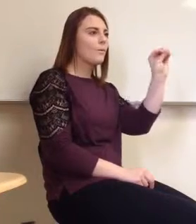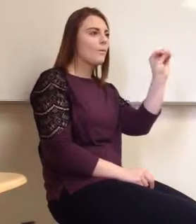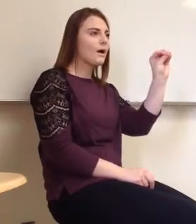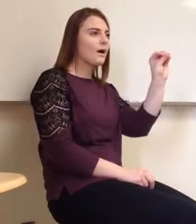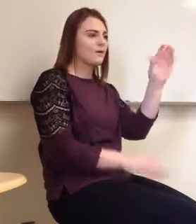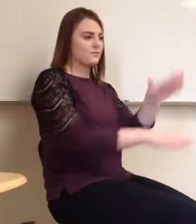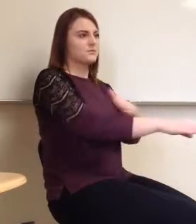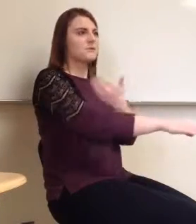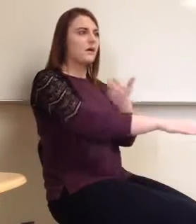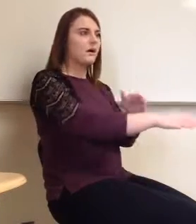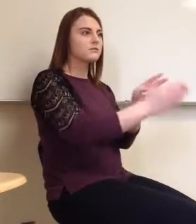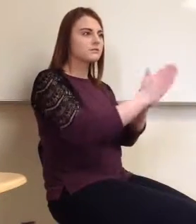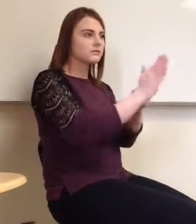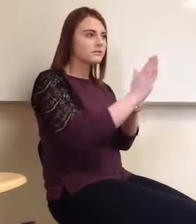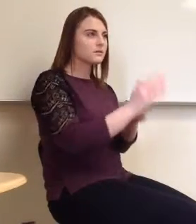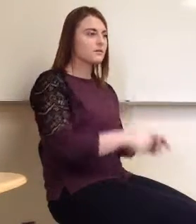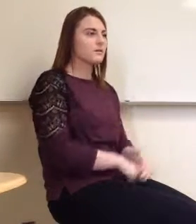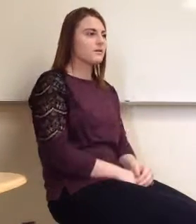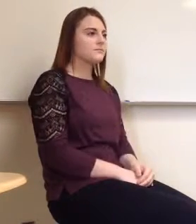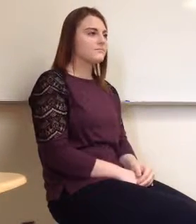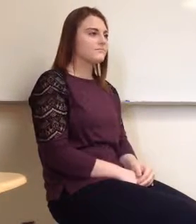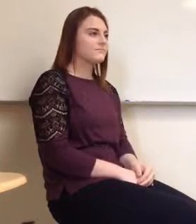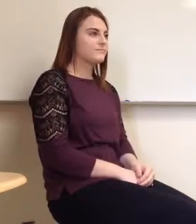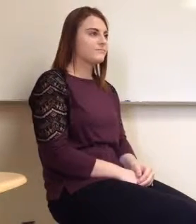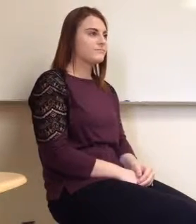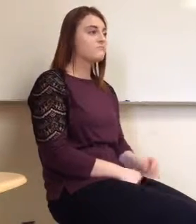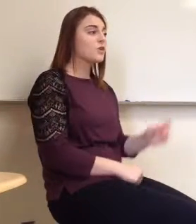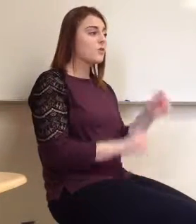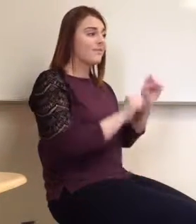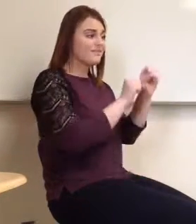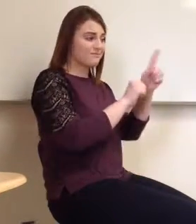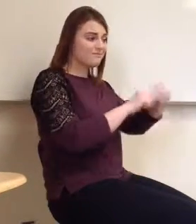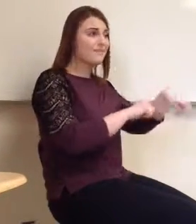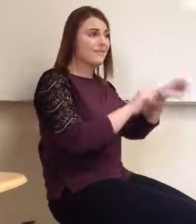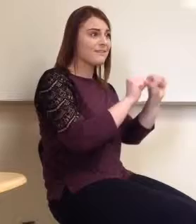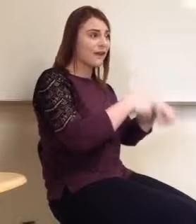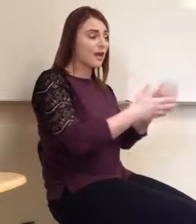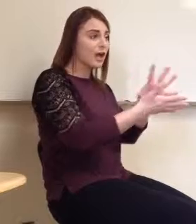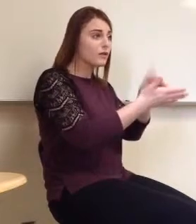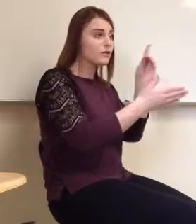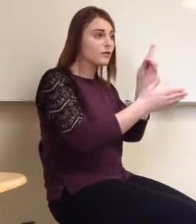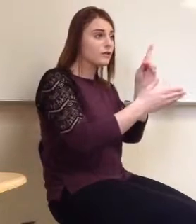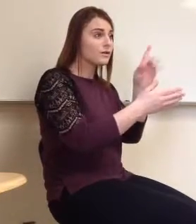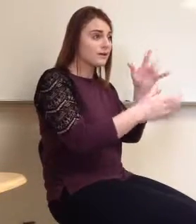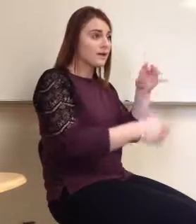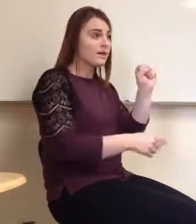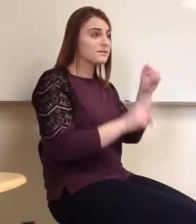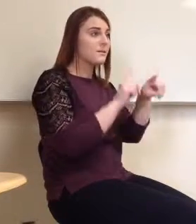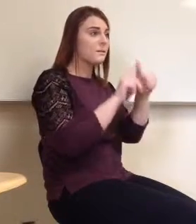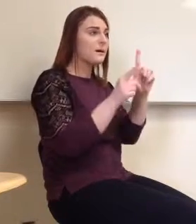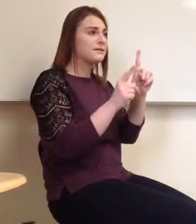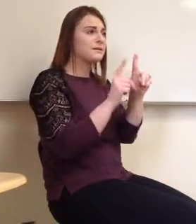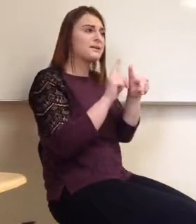learn. It was just a different learning, and they lived up to the expectations in the